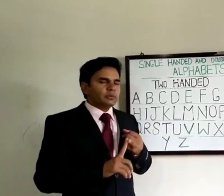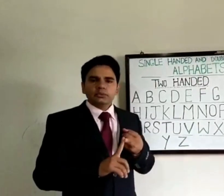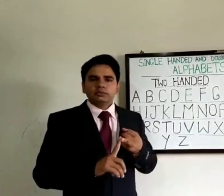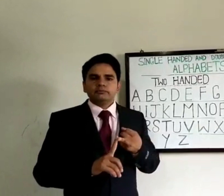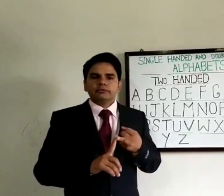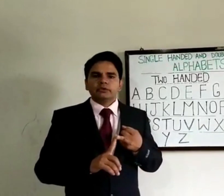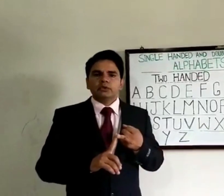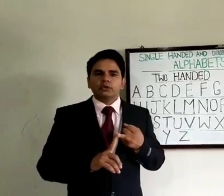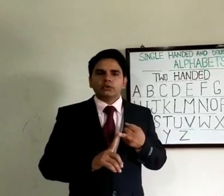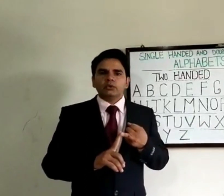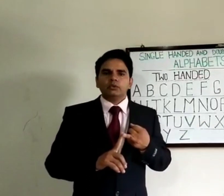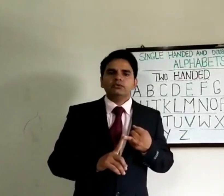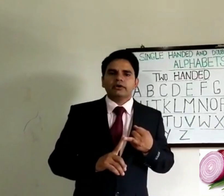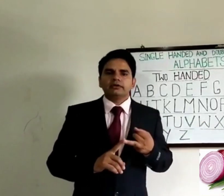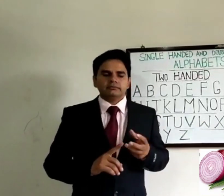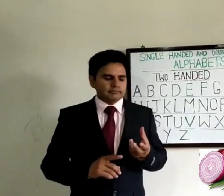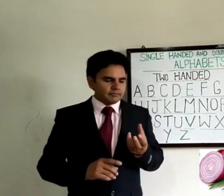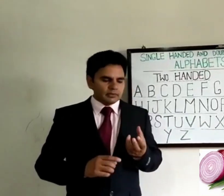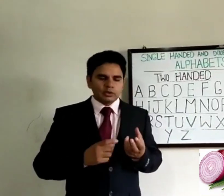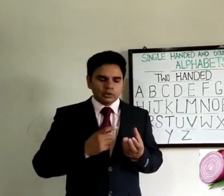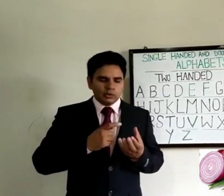O. O for